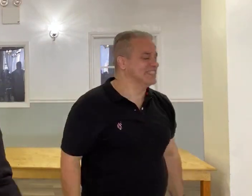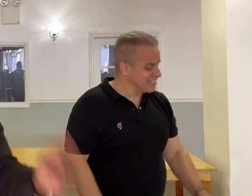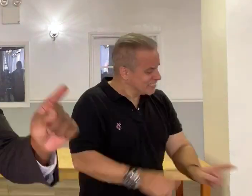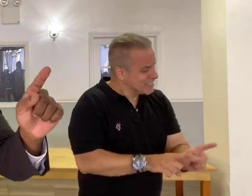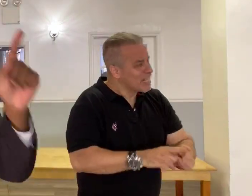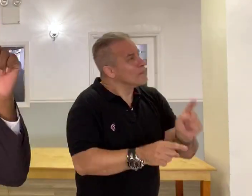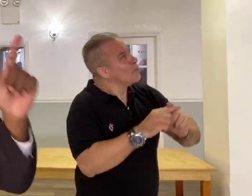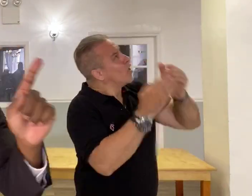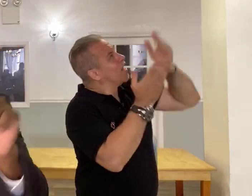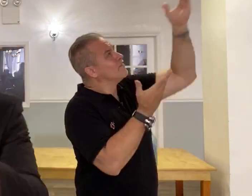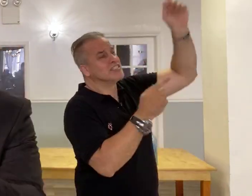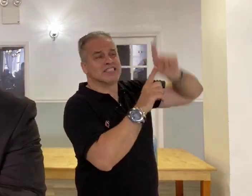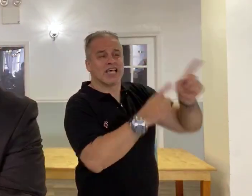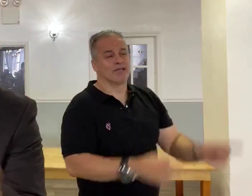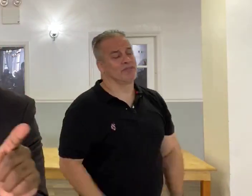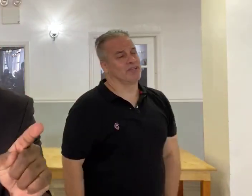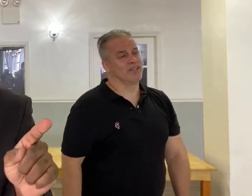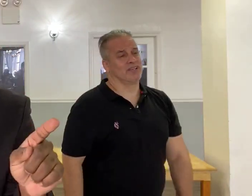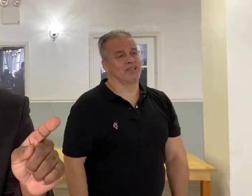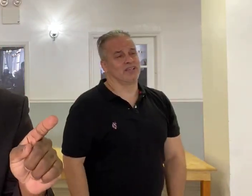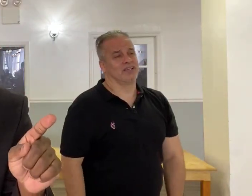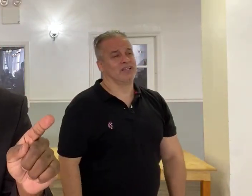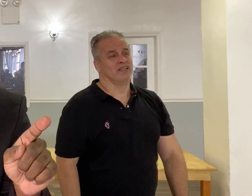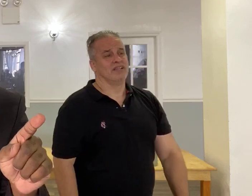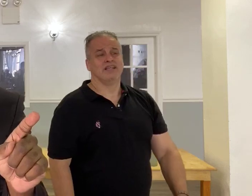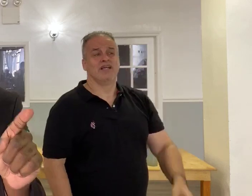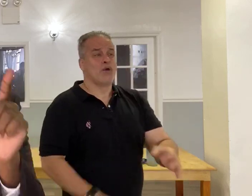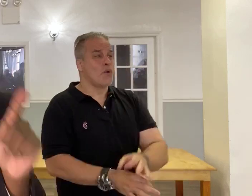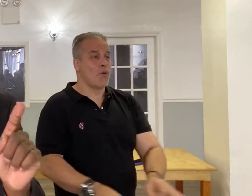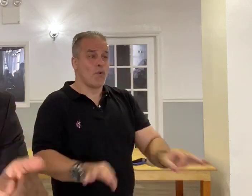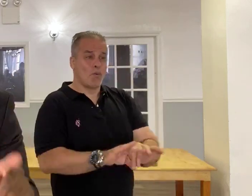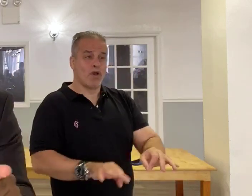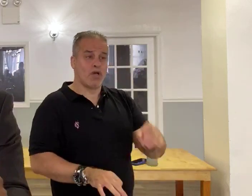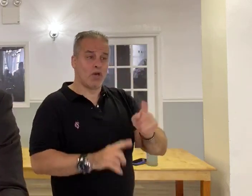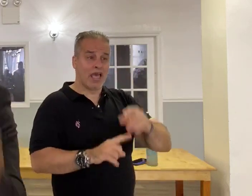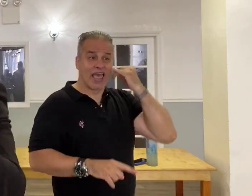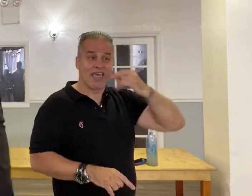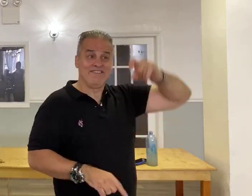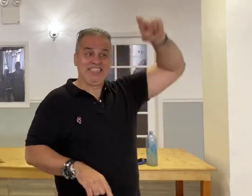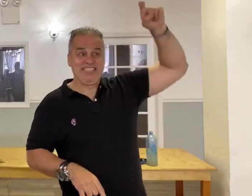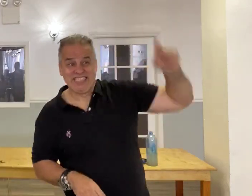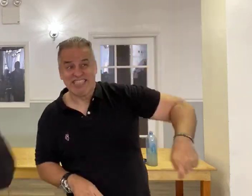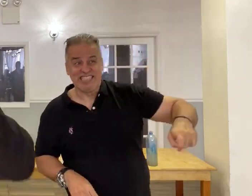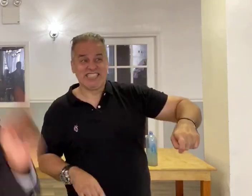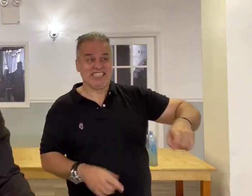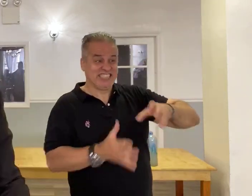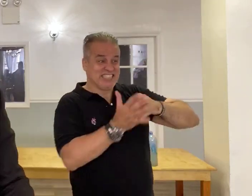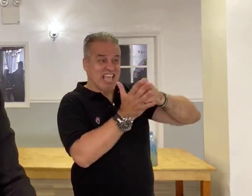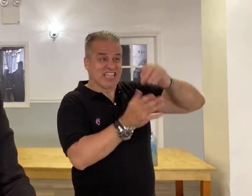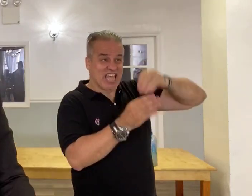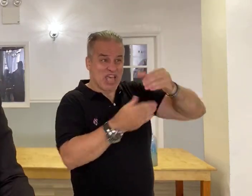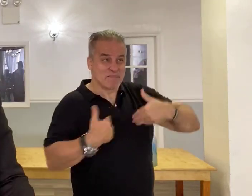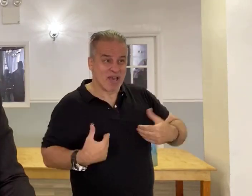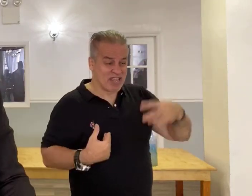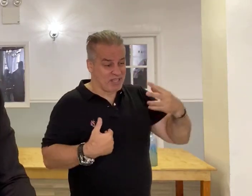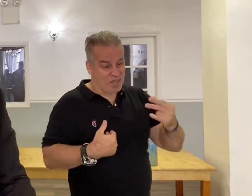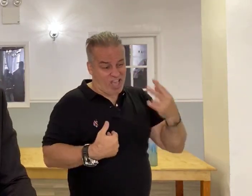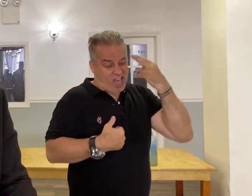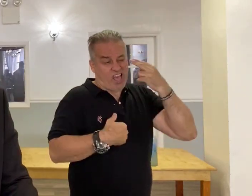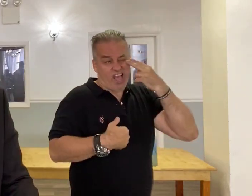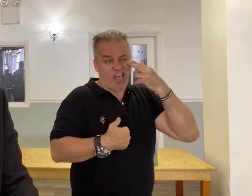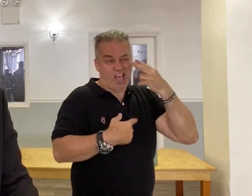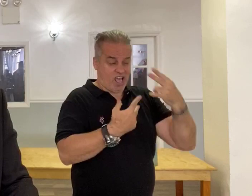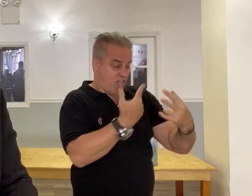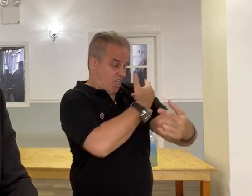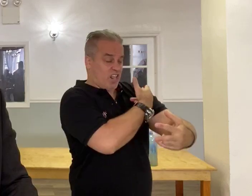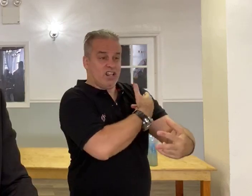consequences, but it was to save your life. It was necessary. Hard decision? Yes.